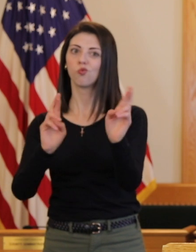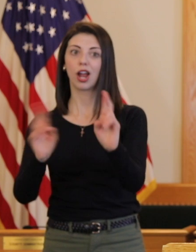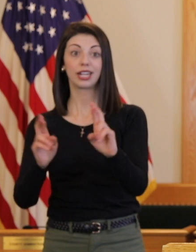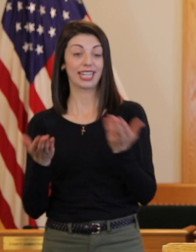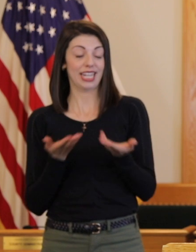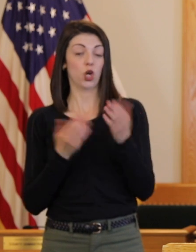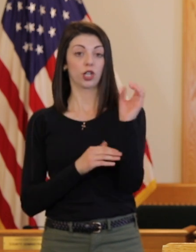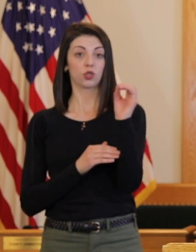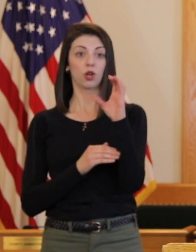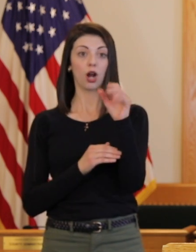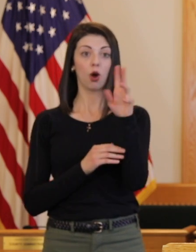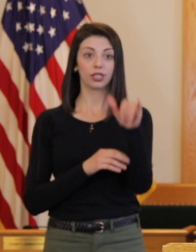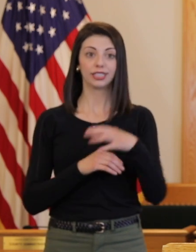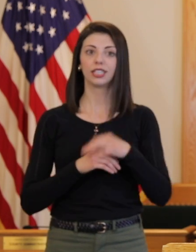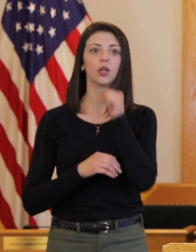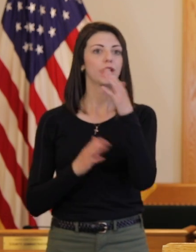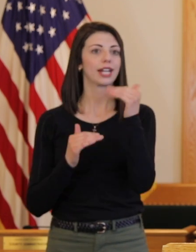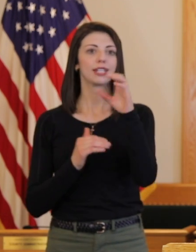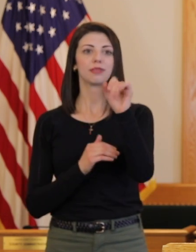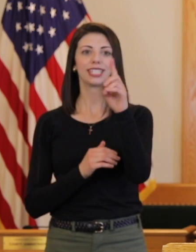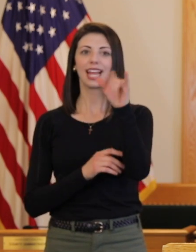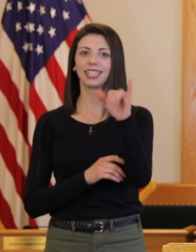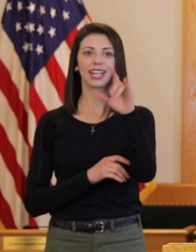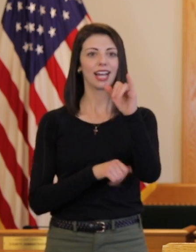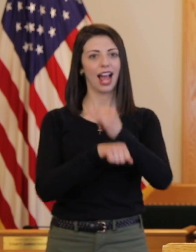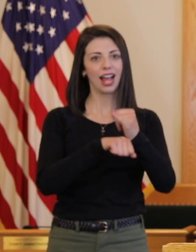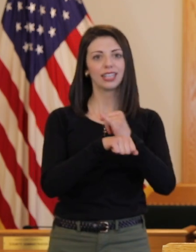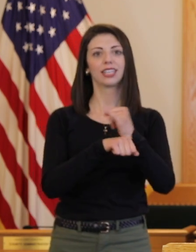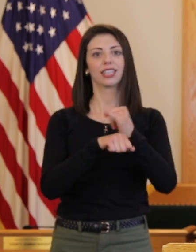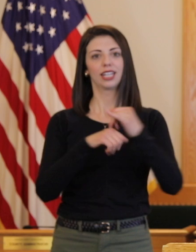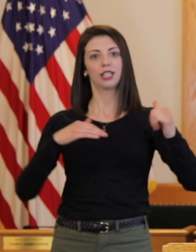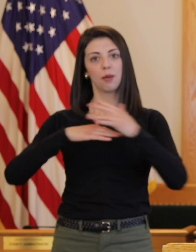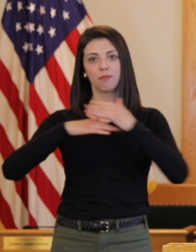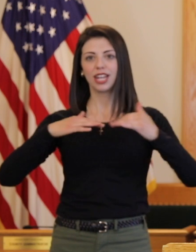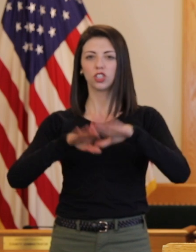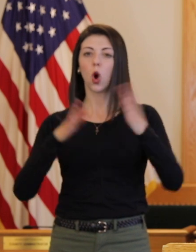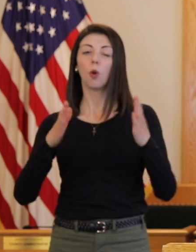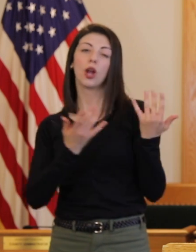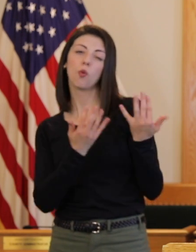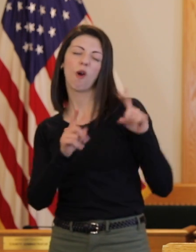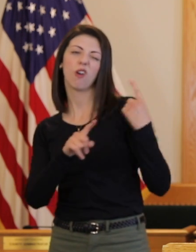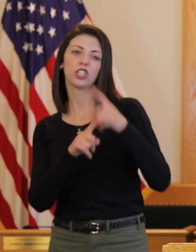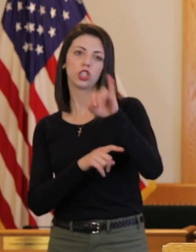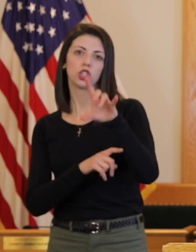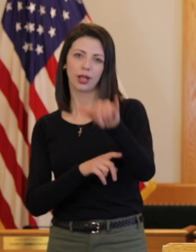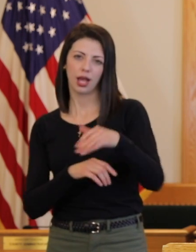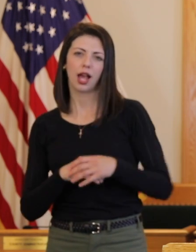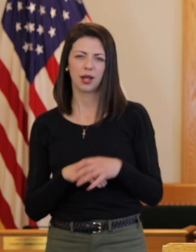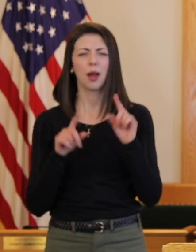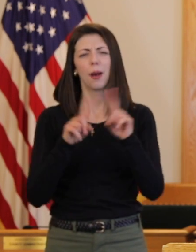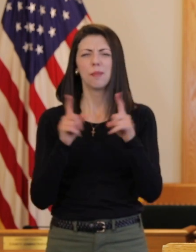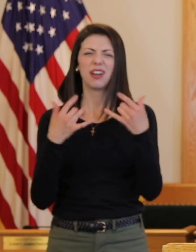expect Selkirk Shores or Sandy Island Beach to be open for swimming until July. The water's a little cold for swimming in the lake this